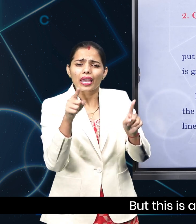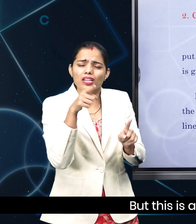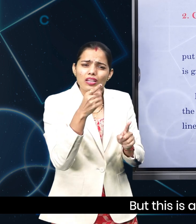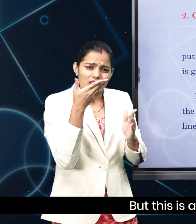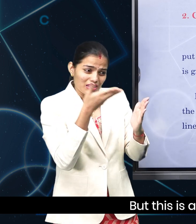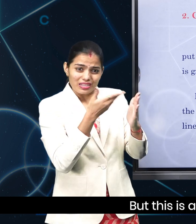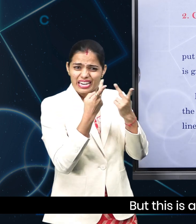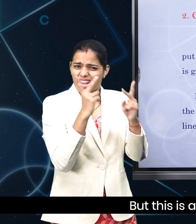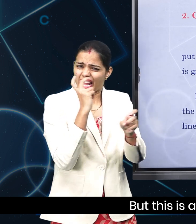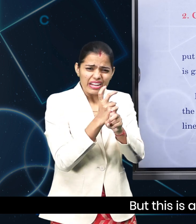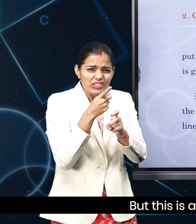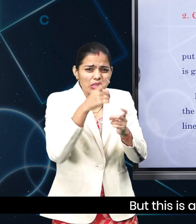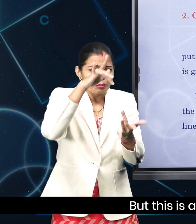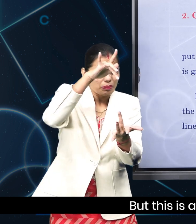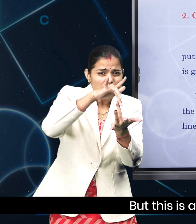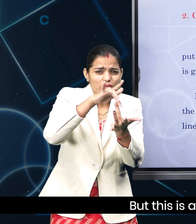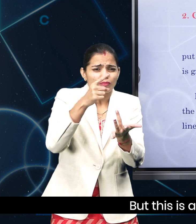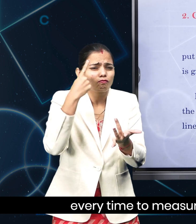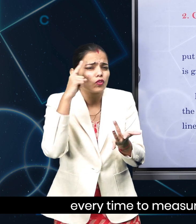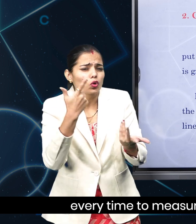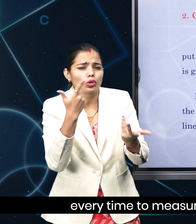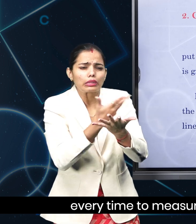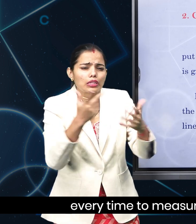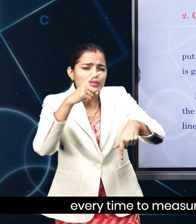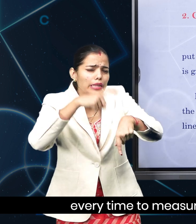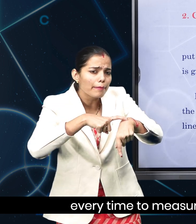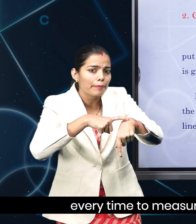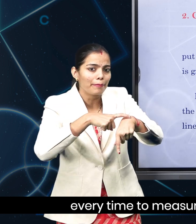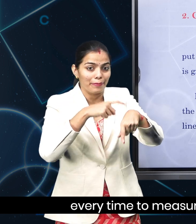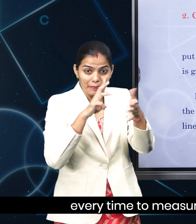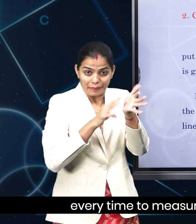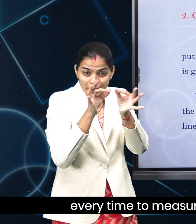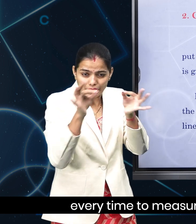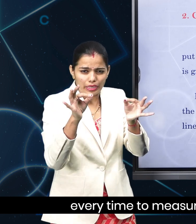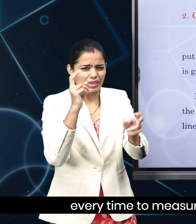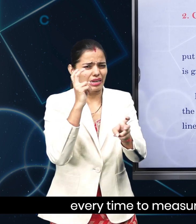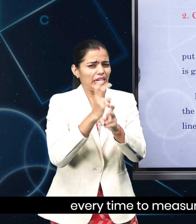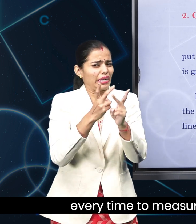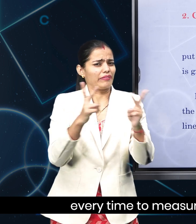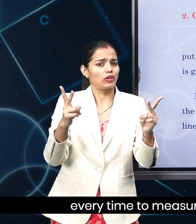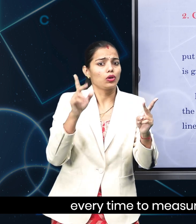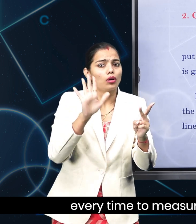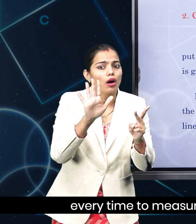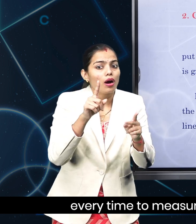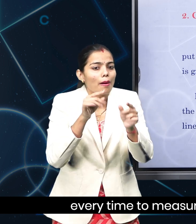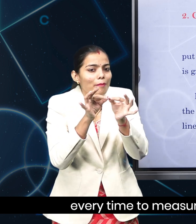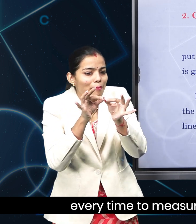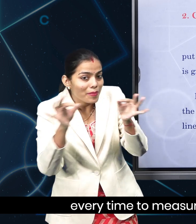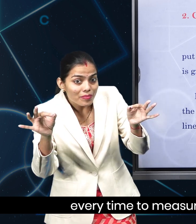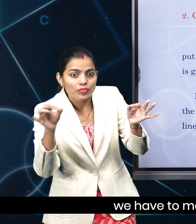But this is difficult method because every time to measure the different size of line segments, we